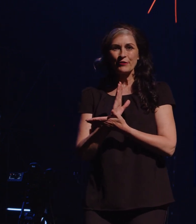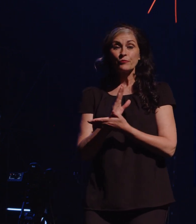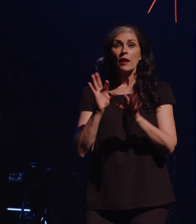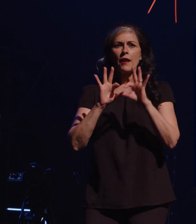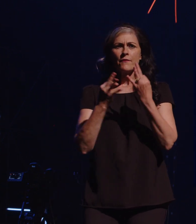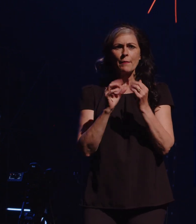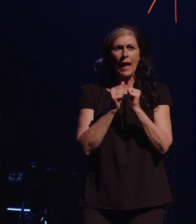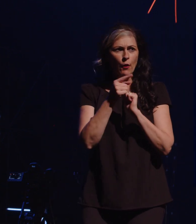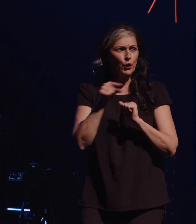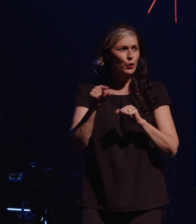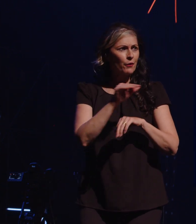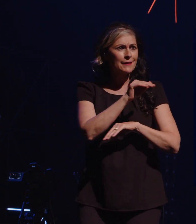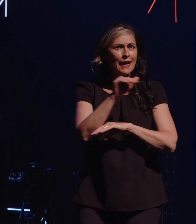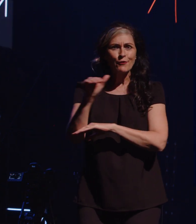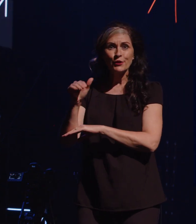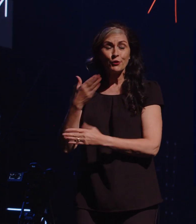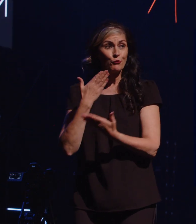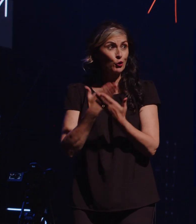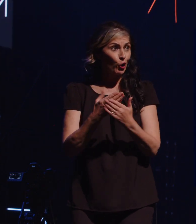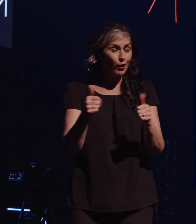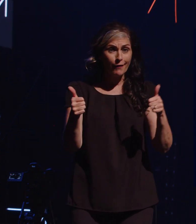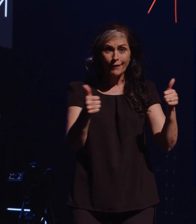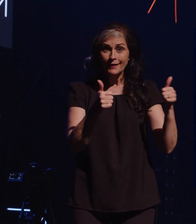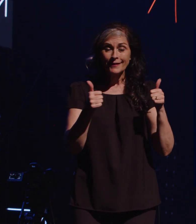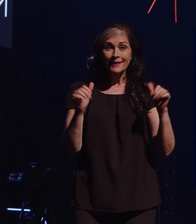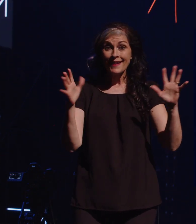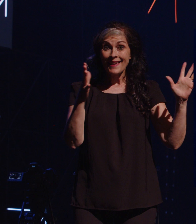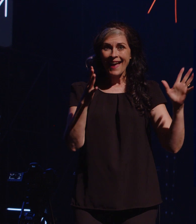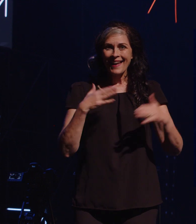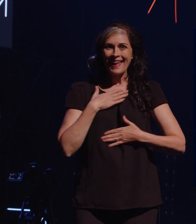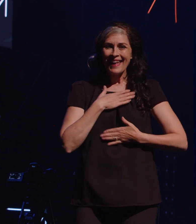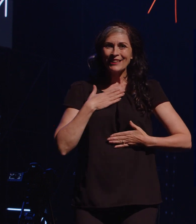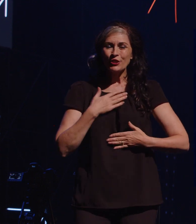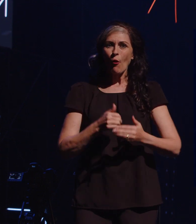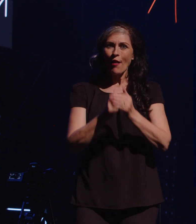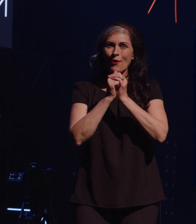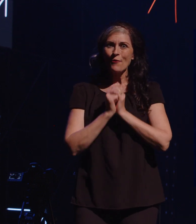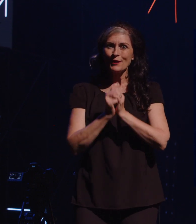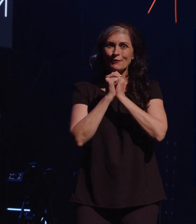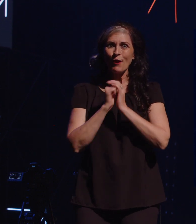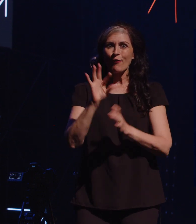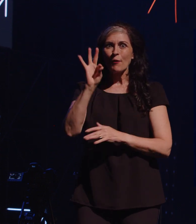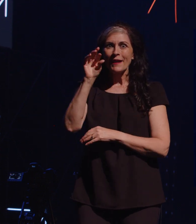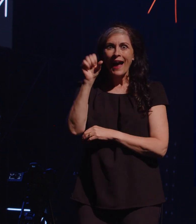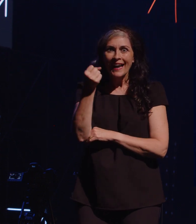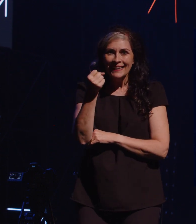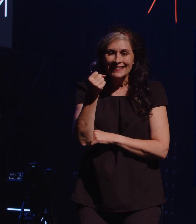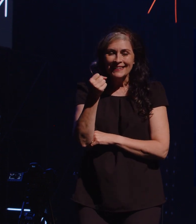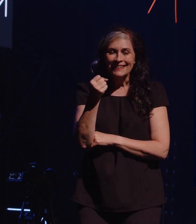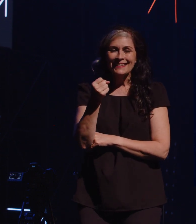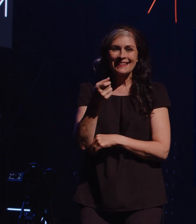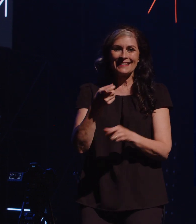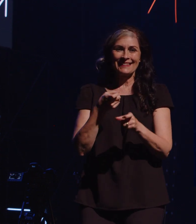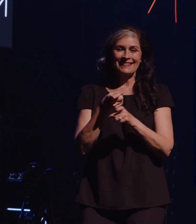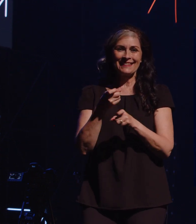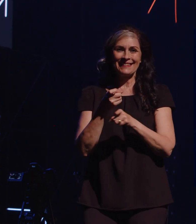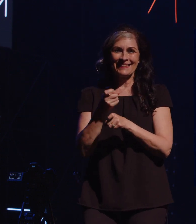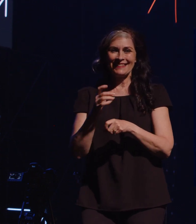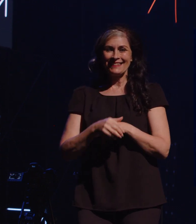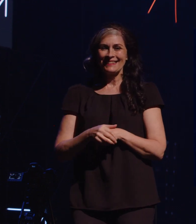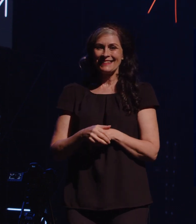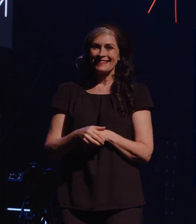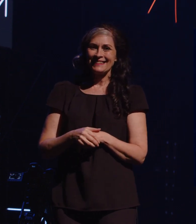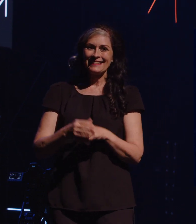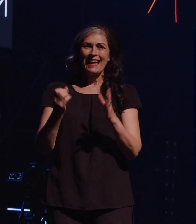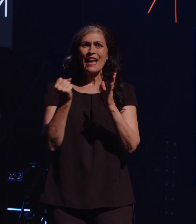Family, how you doing this afternoon? Doing good? You enjoy those worship songs from the 90s? Nails in our